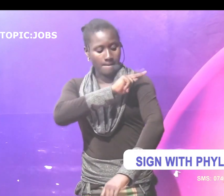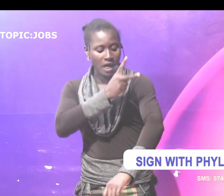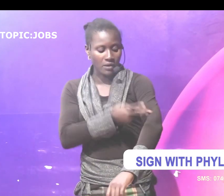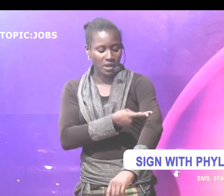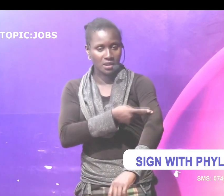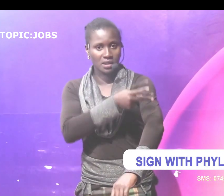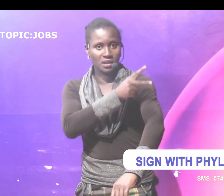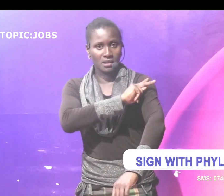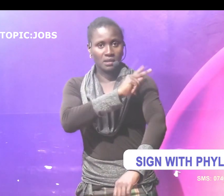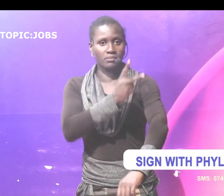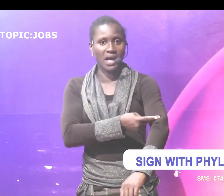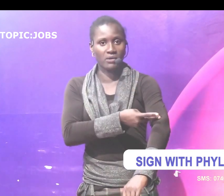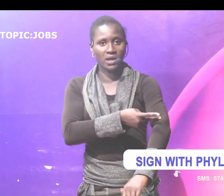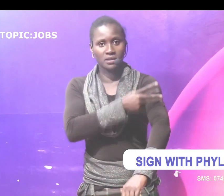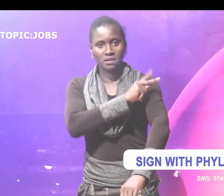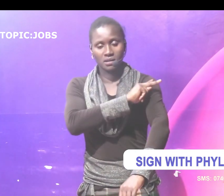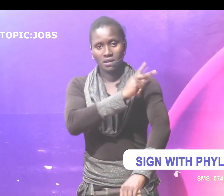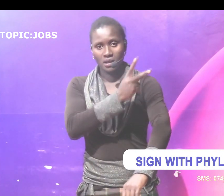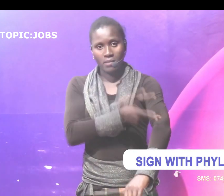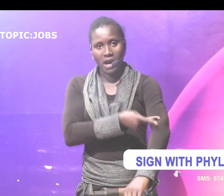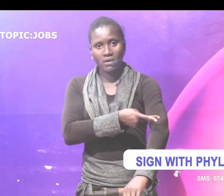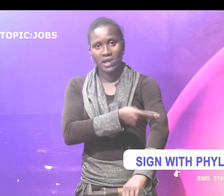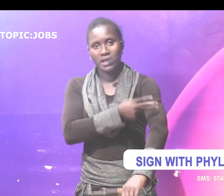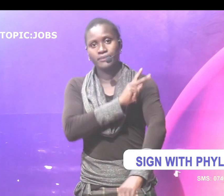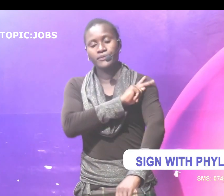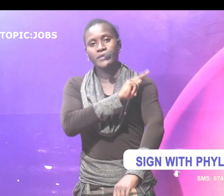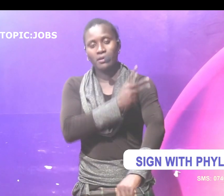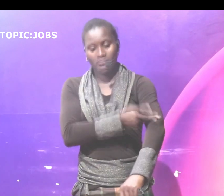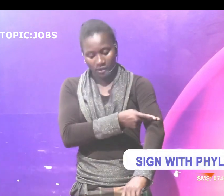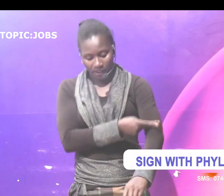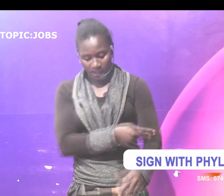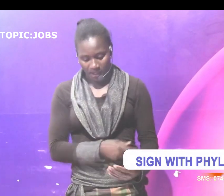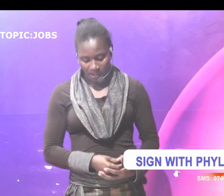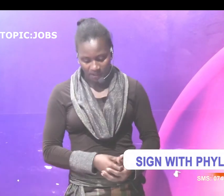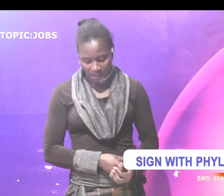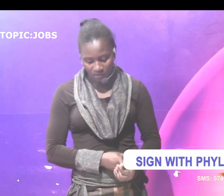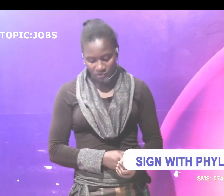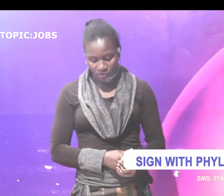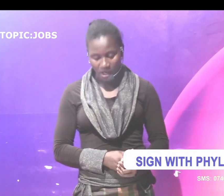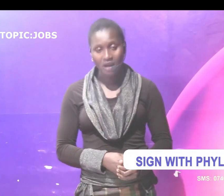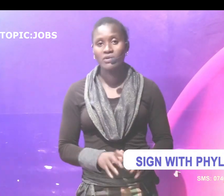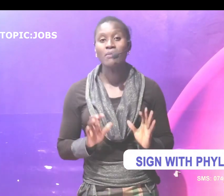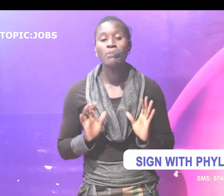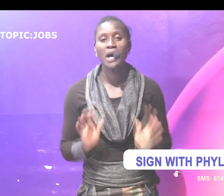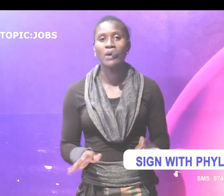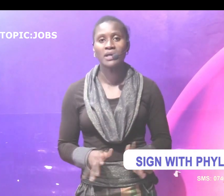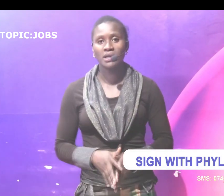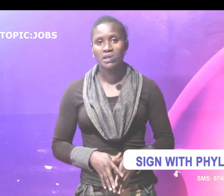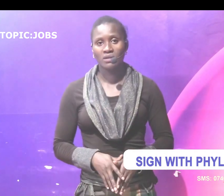Power, power, power, power. And then we also have empower. We